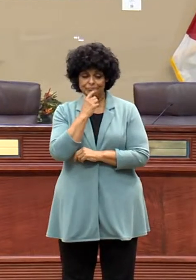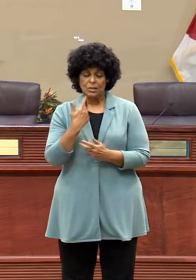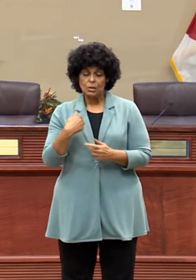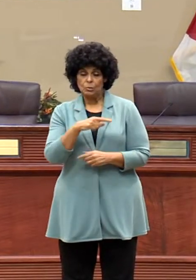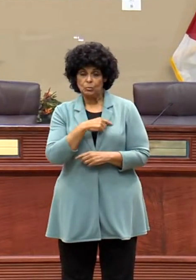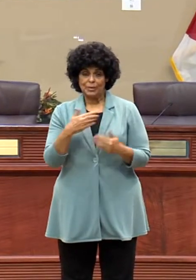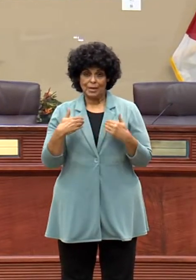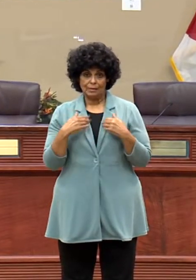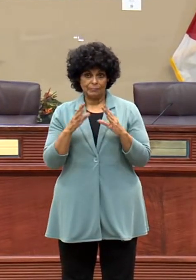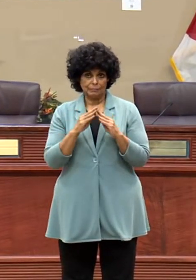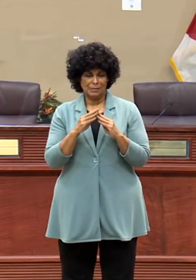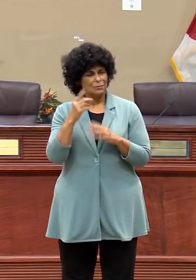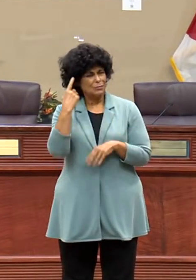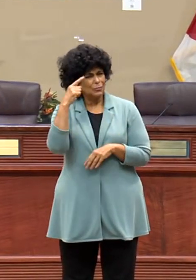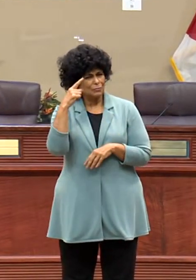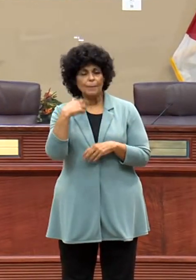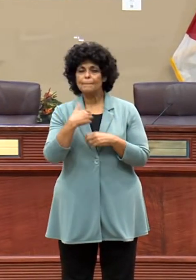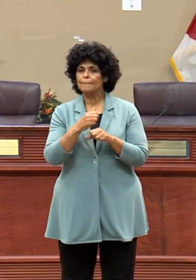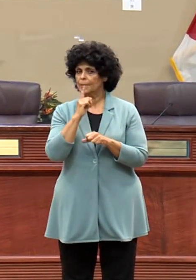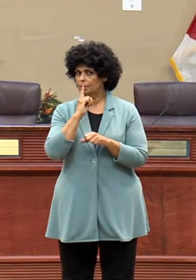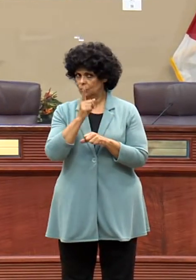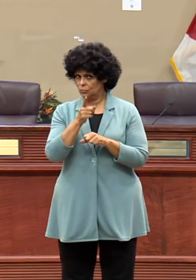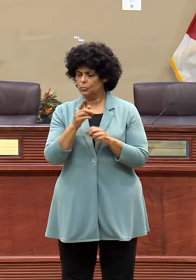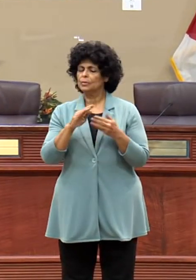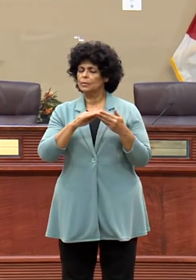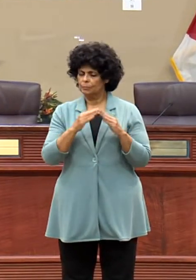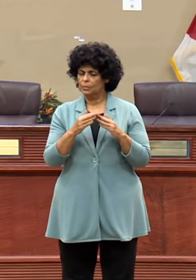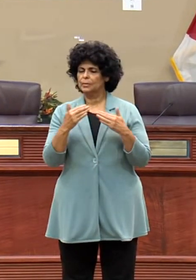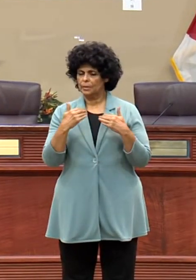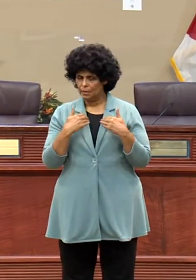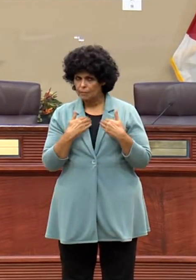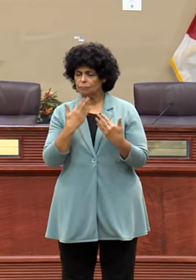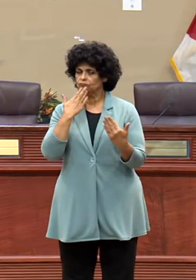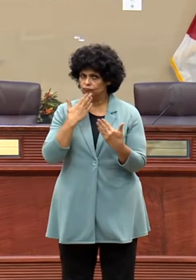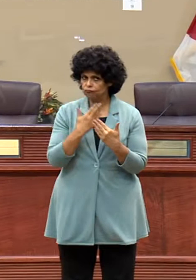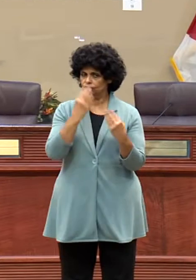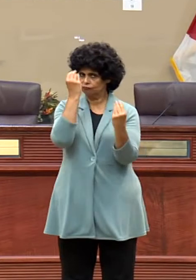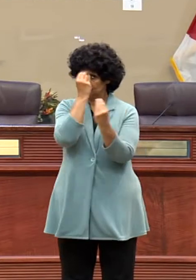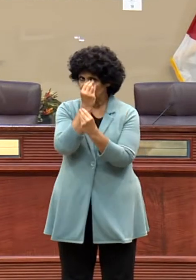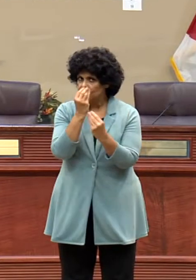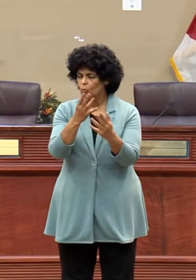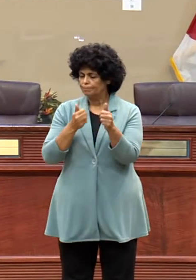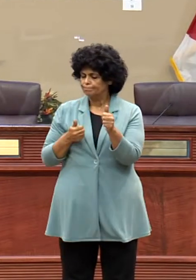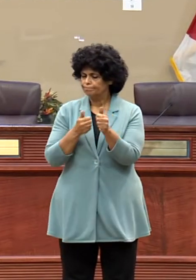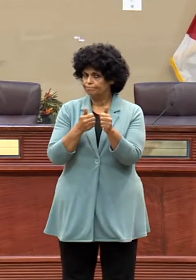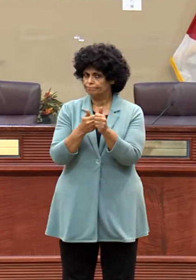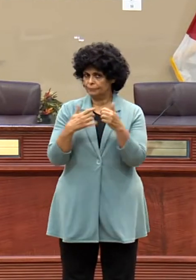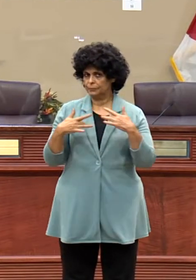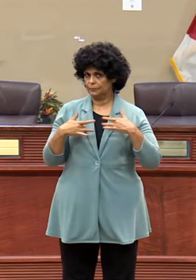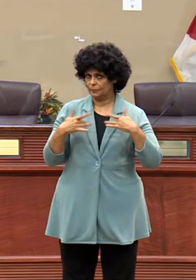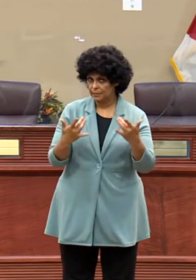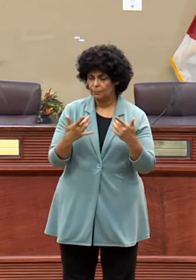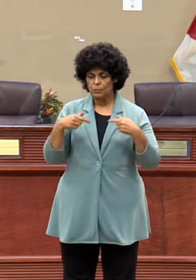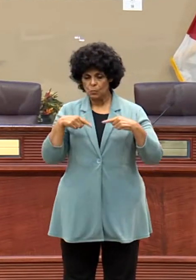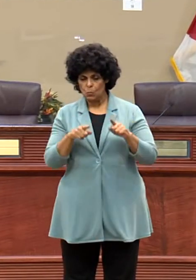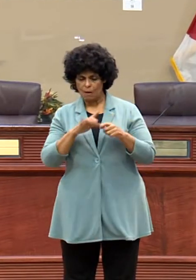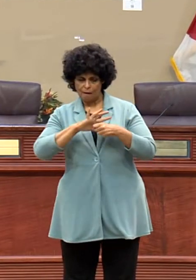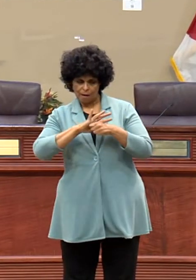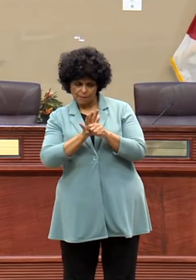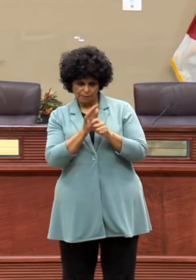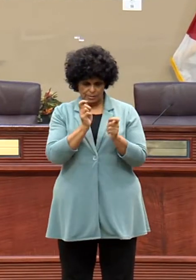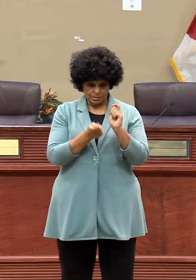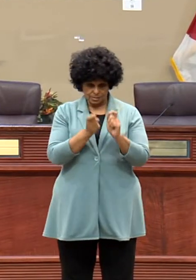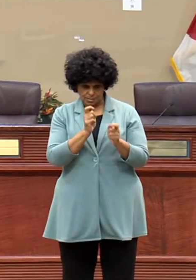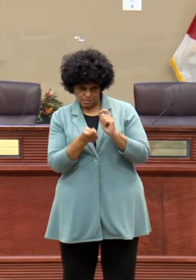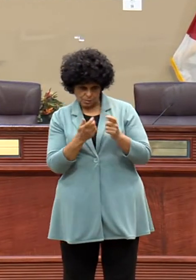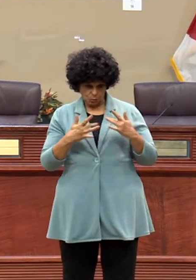our community continues to be well informed as we adjust to the virus. Today I have a